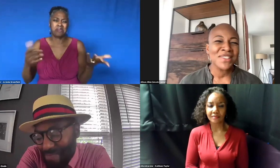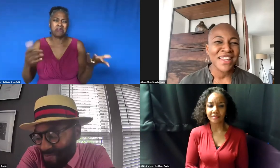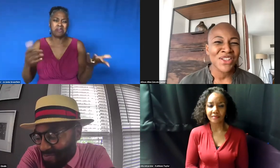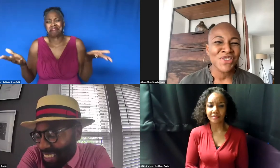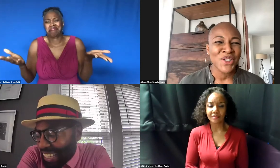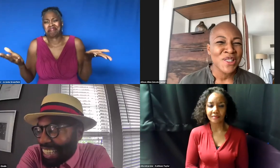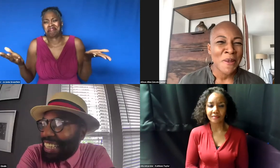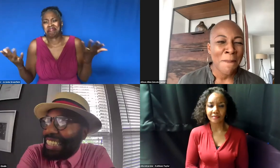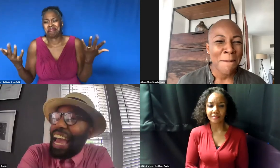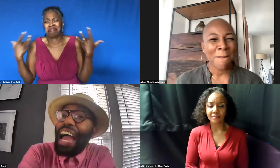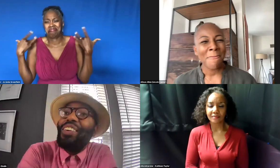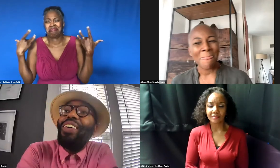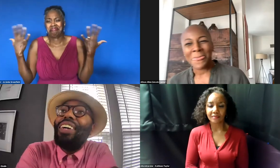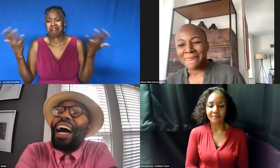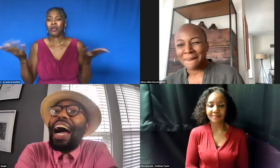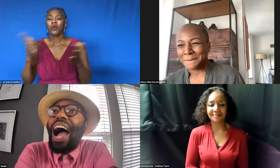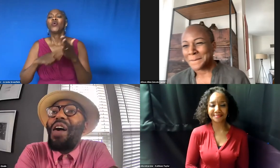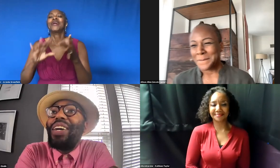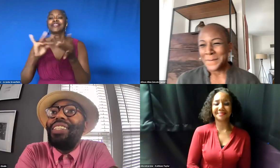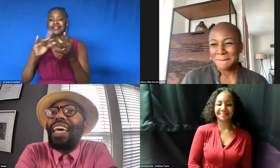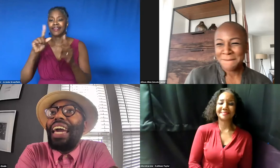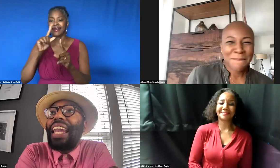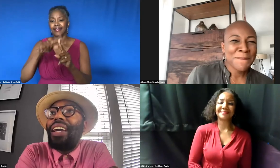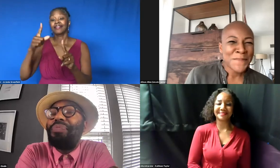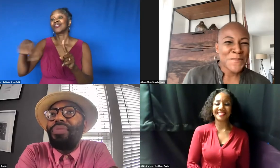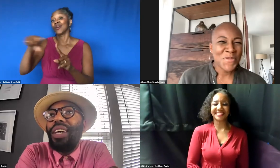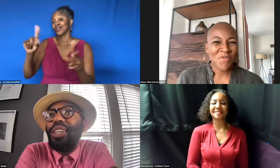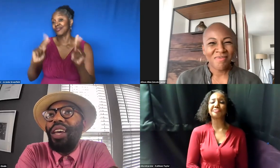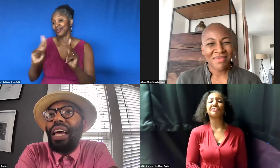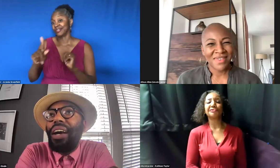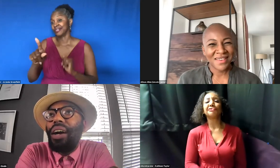like, what do you say to those folks? Yeah, I always say, like,